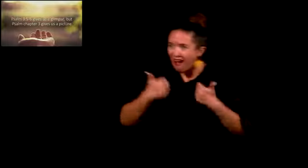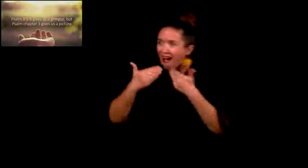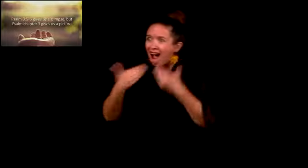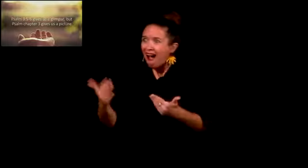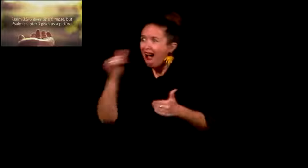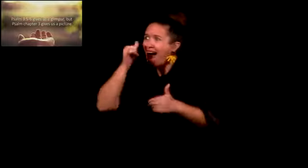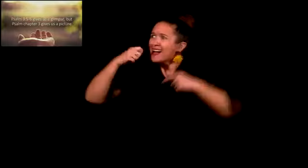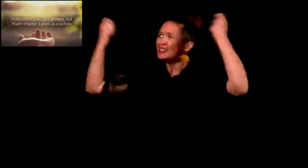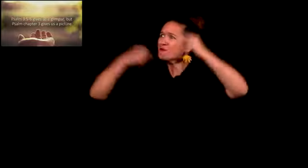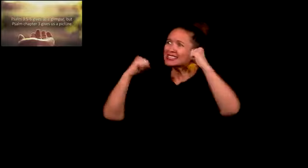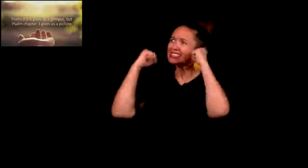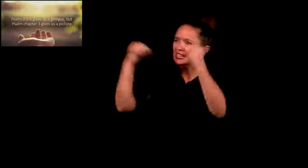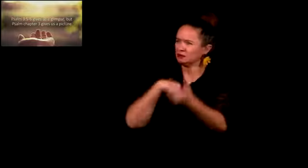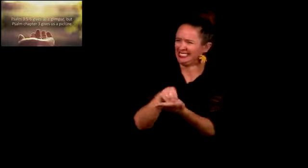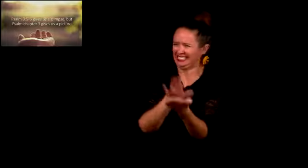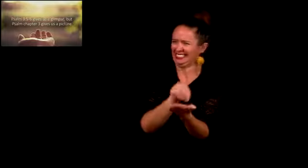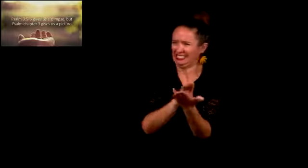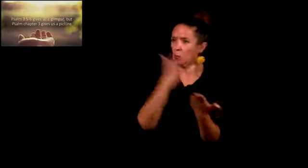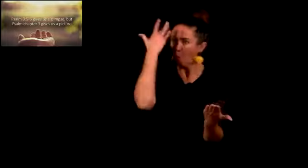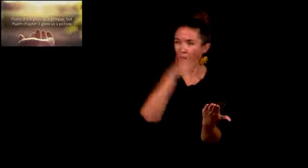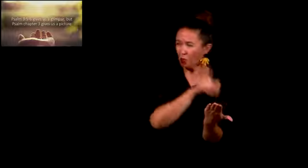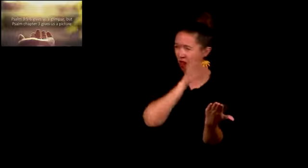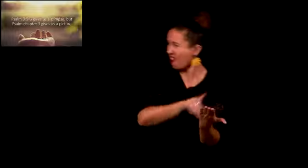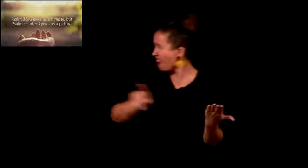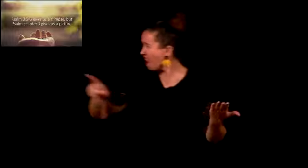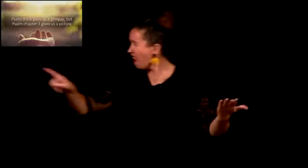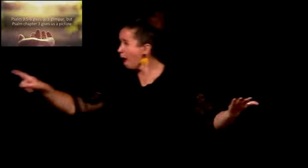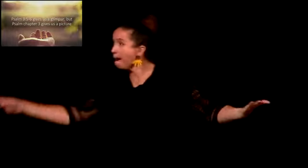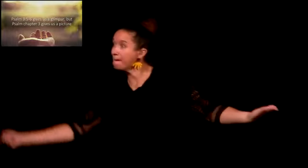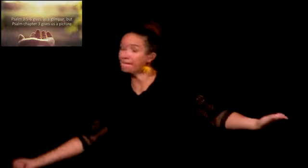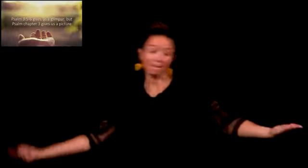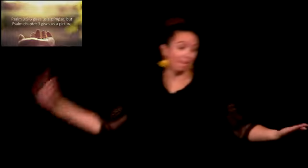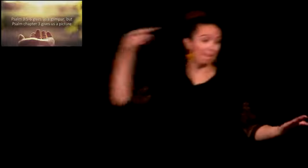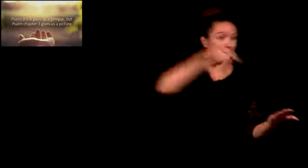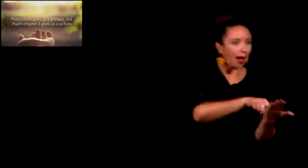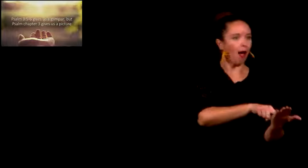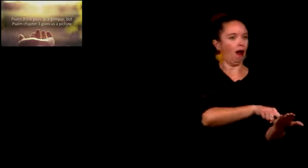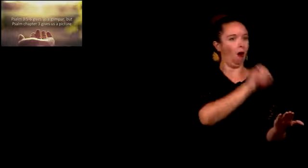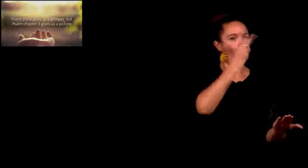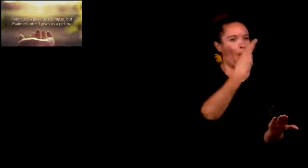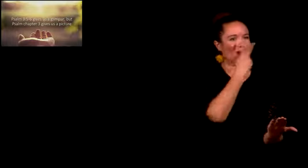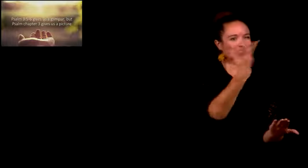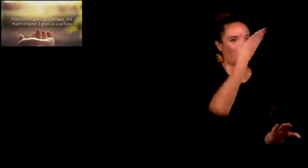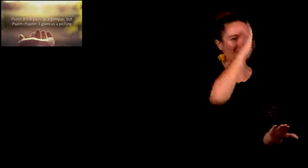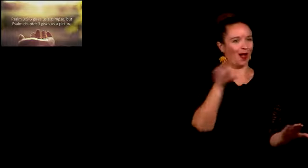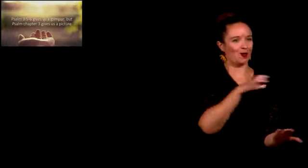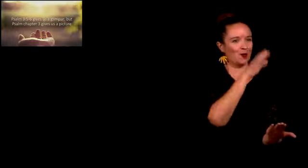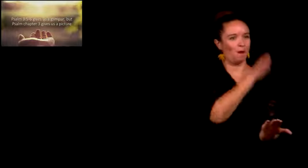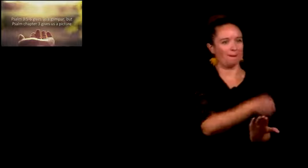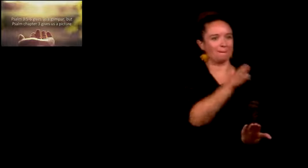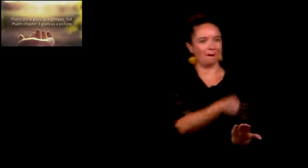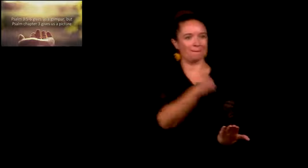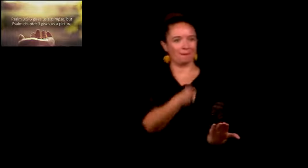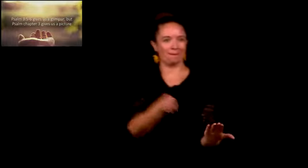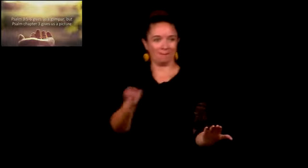your life. See what you have great things to be grateful for. And then come back to it in the future and you go, oh my